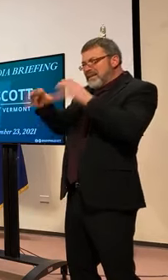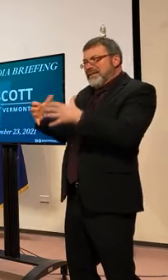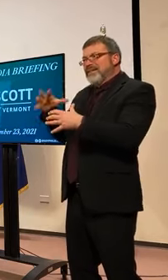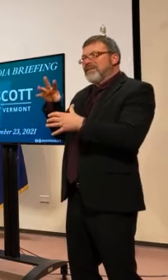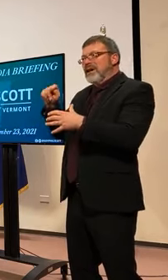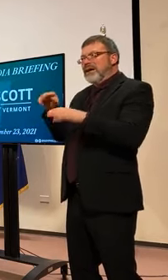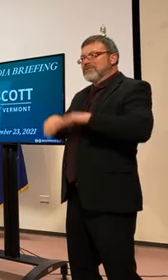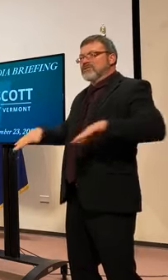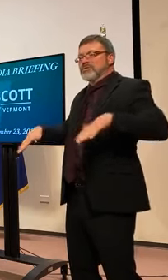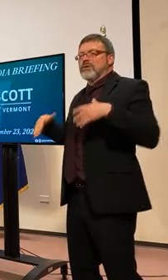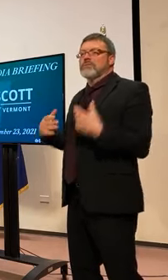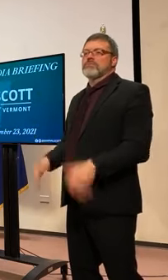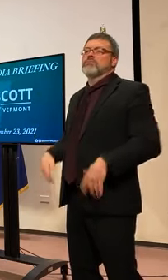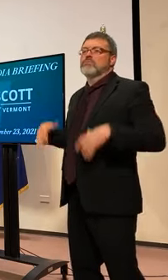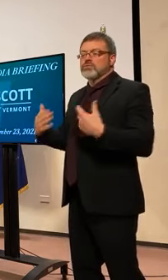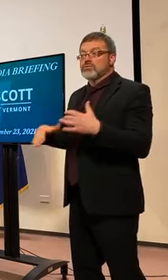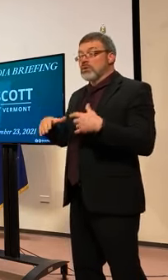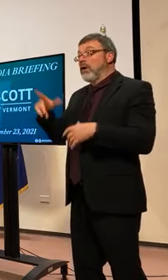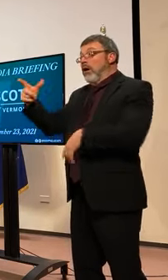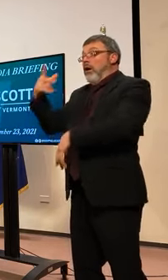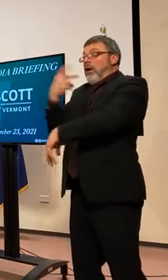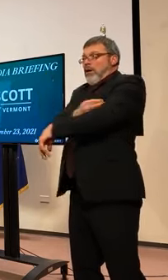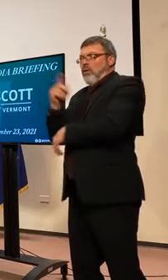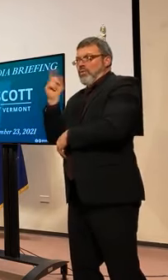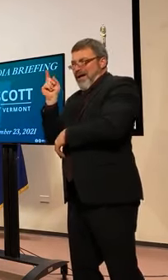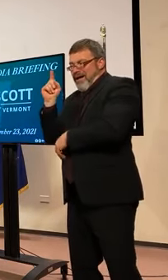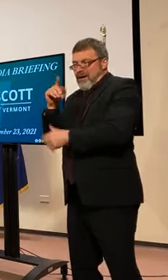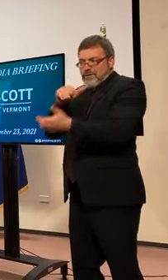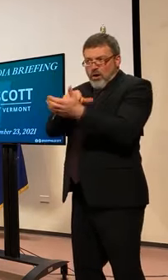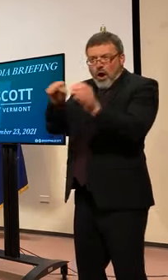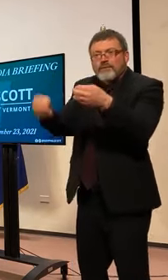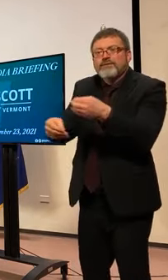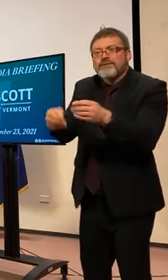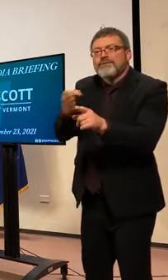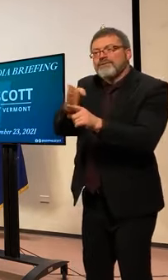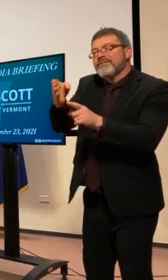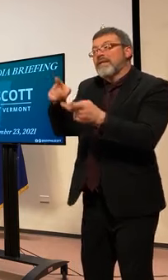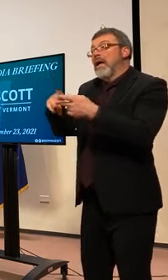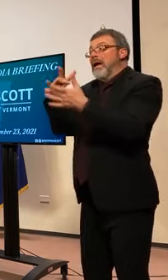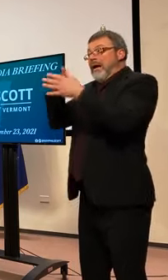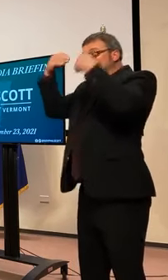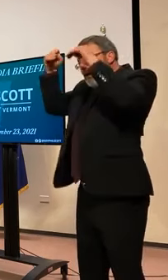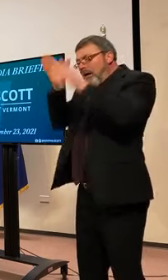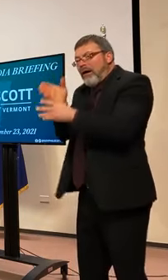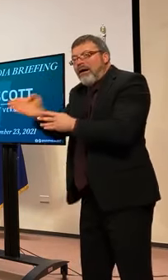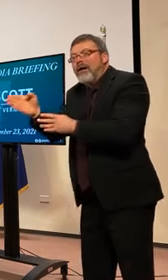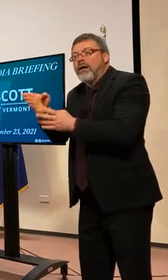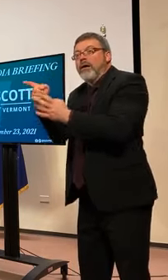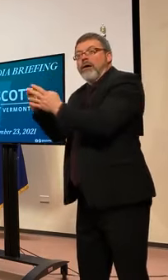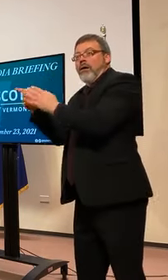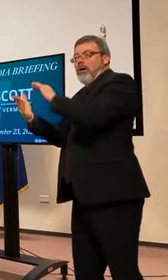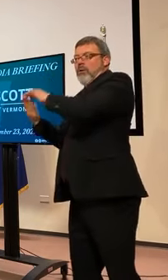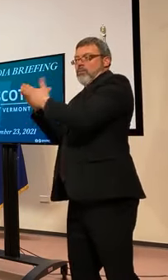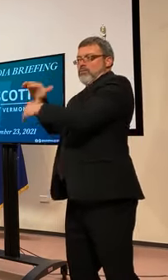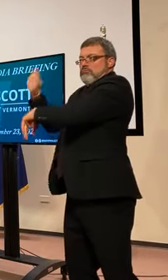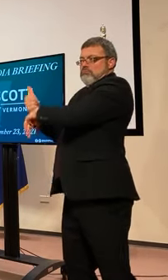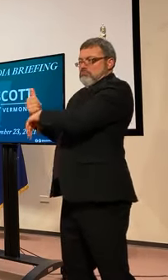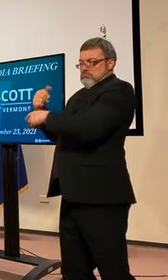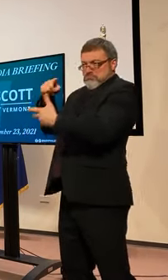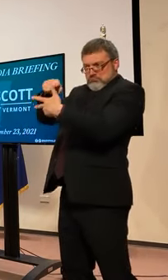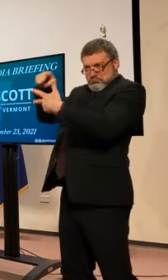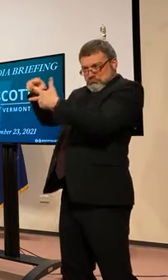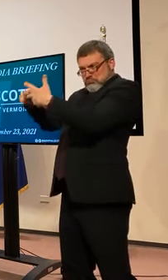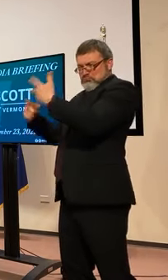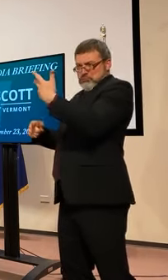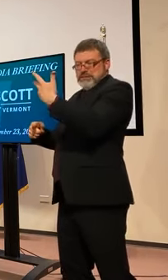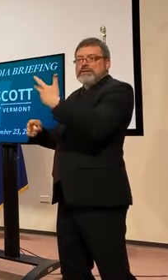doctor's offices, the vaccine is available through pharmacies, schools, and community-based clinics. You can make an appointment